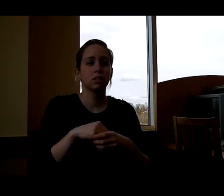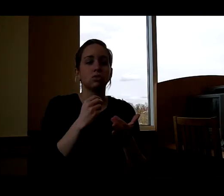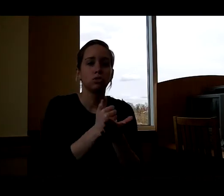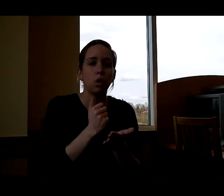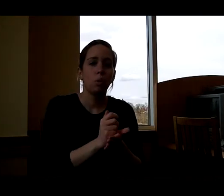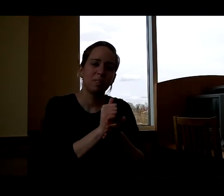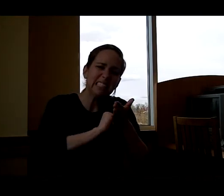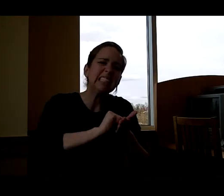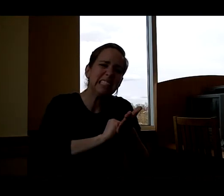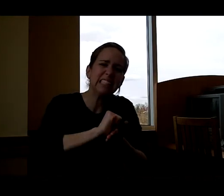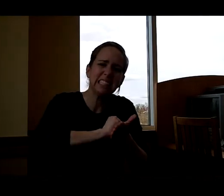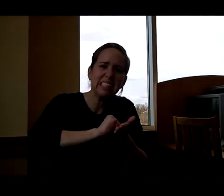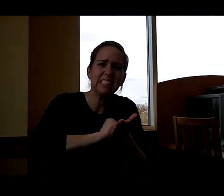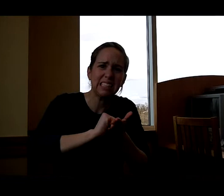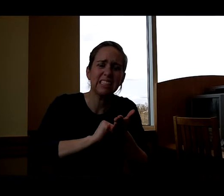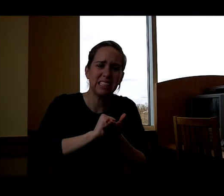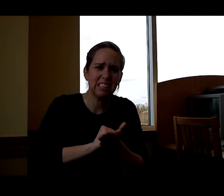plate or get it clean.